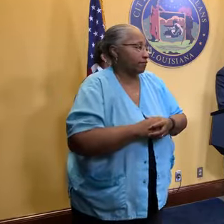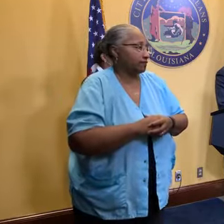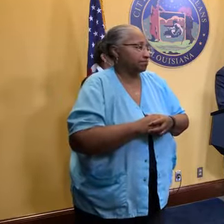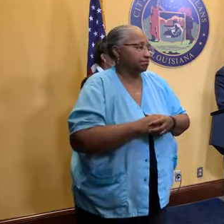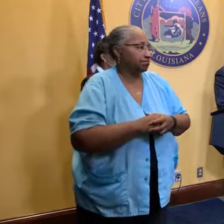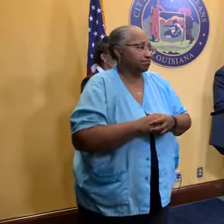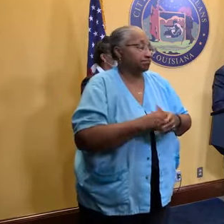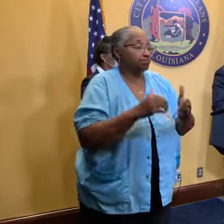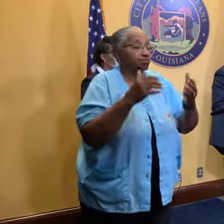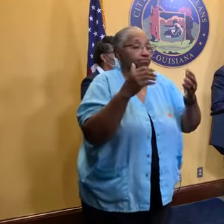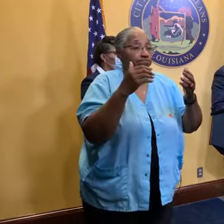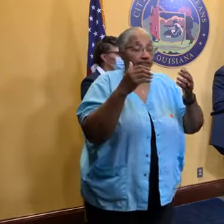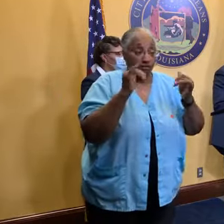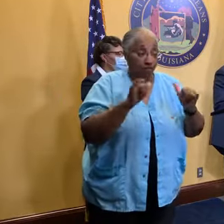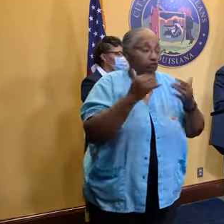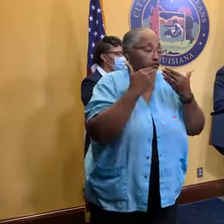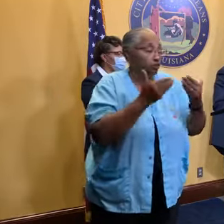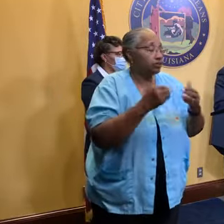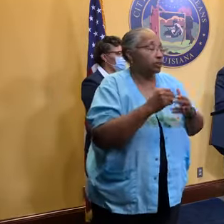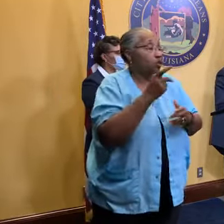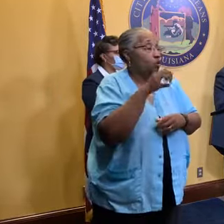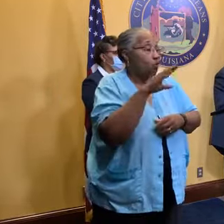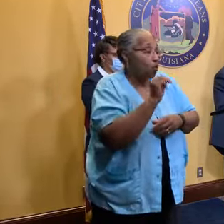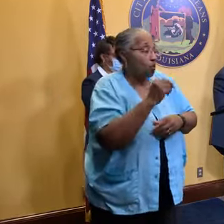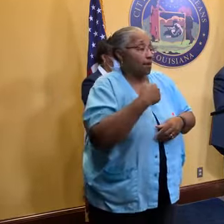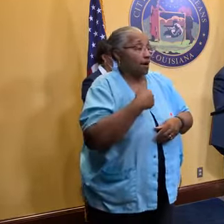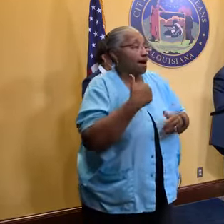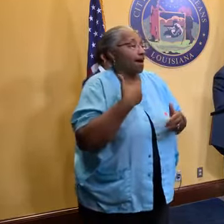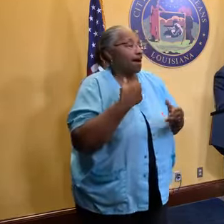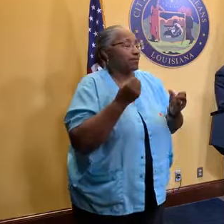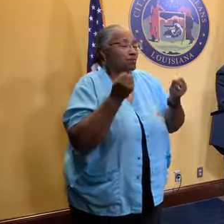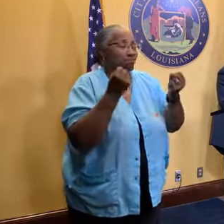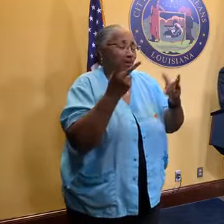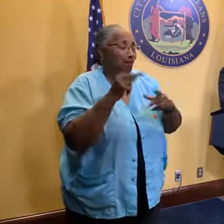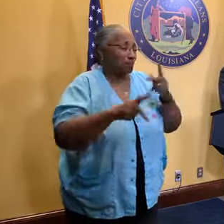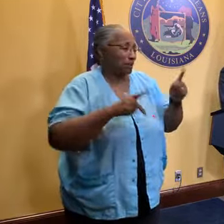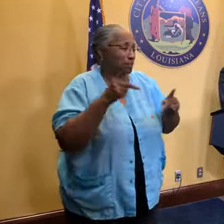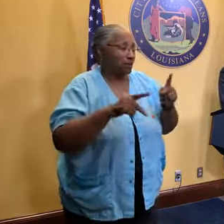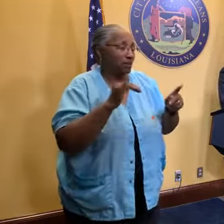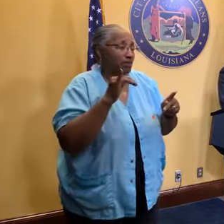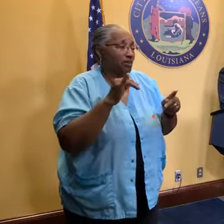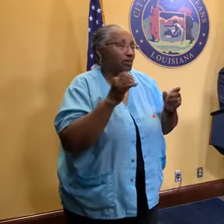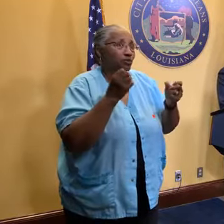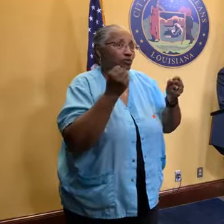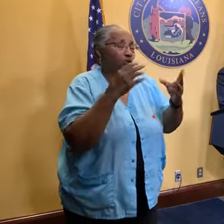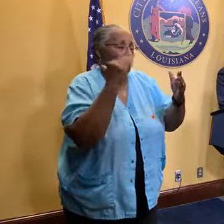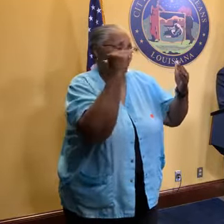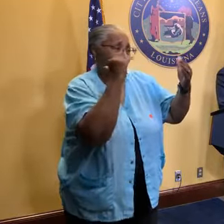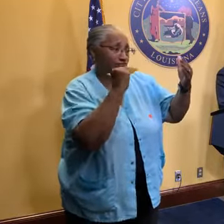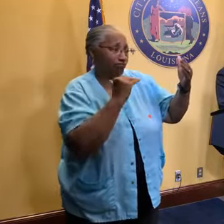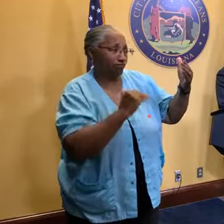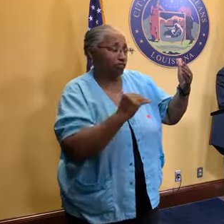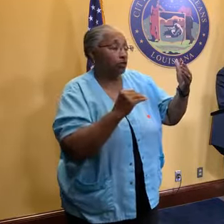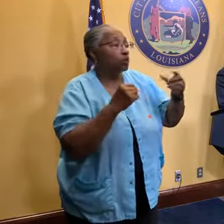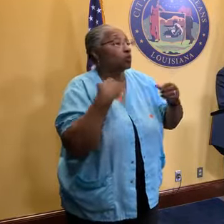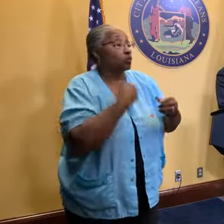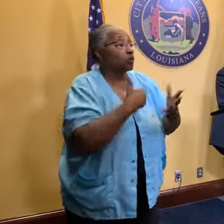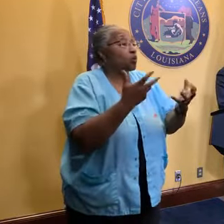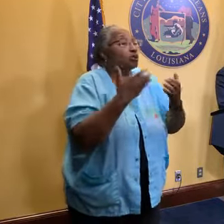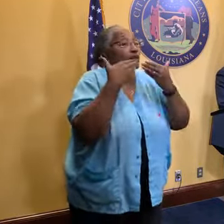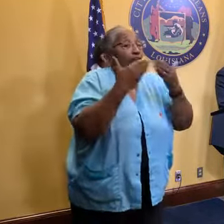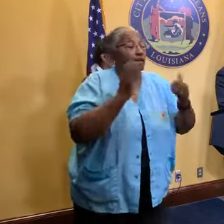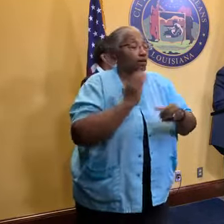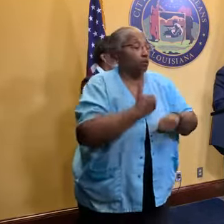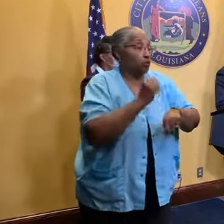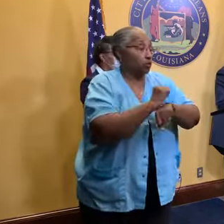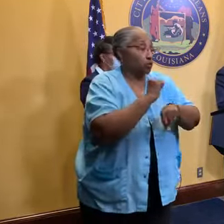thank, of course, Norman and I have dozens of team members that would be too many to name that we certainly want to acknowledge and thank. They